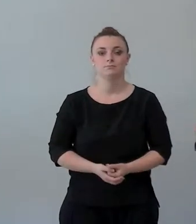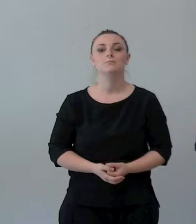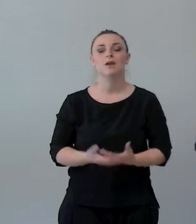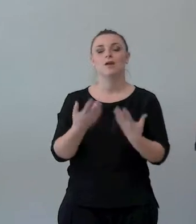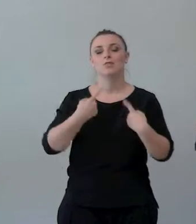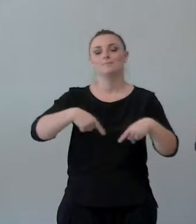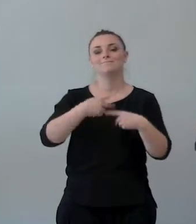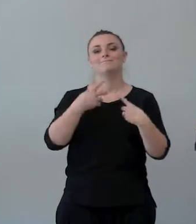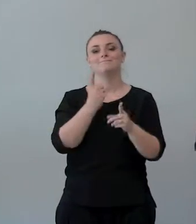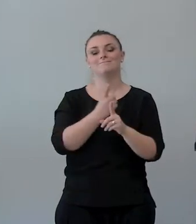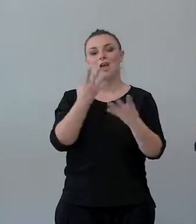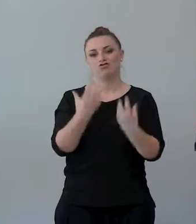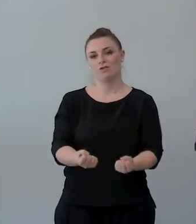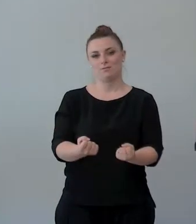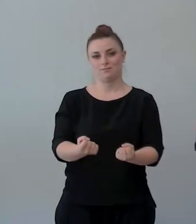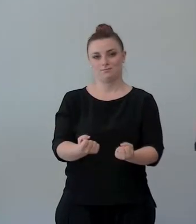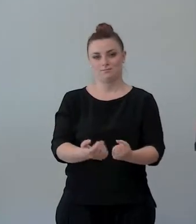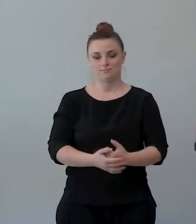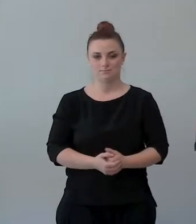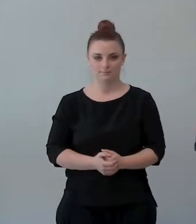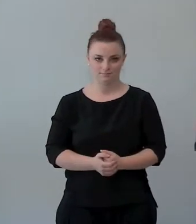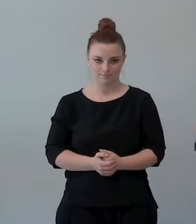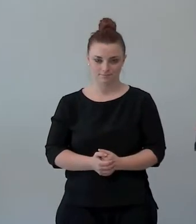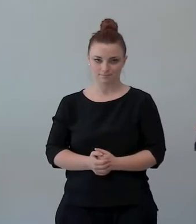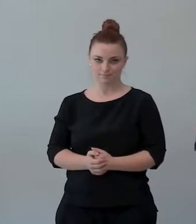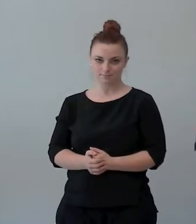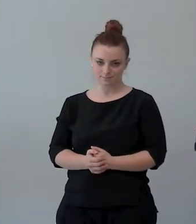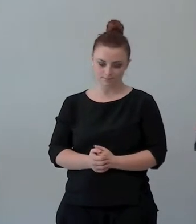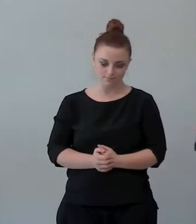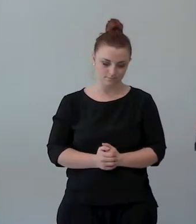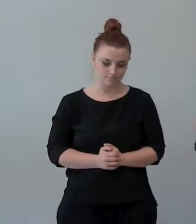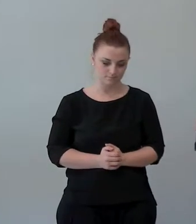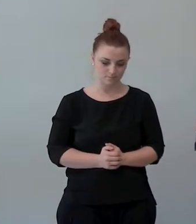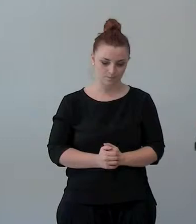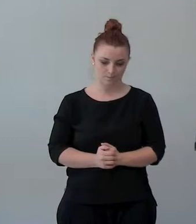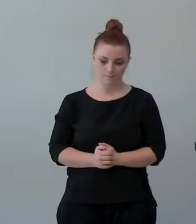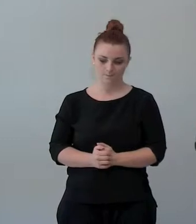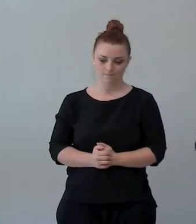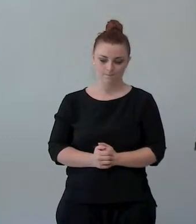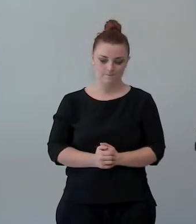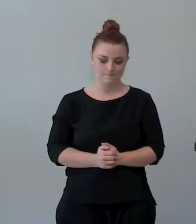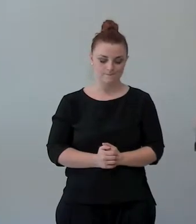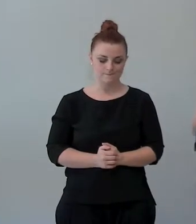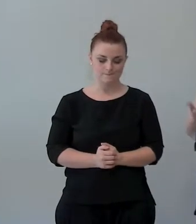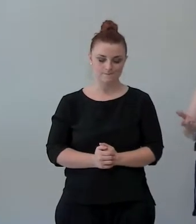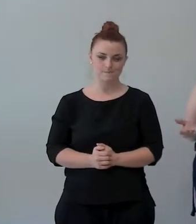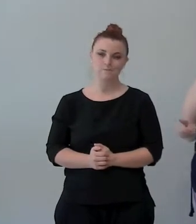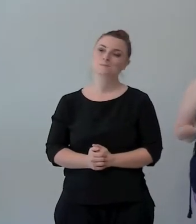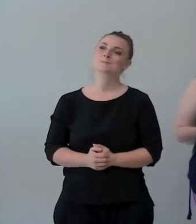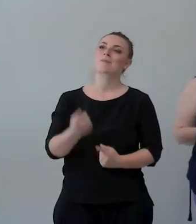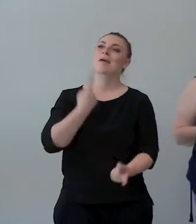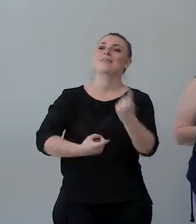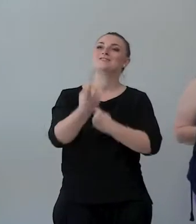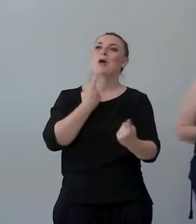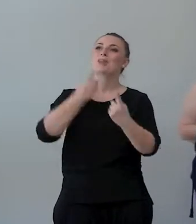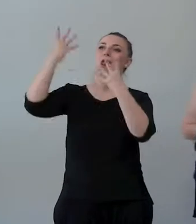to not reject the rest that the Lord gives you. Tornando sempre alle mie riflessioni